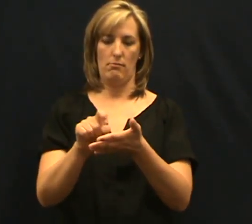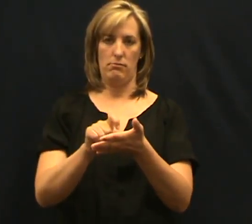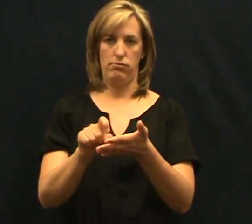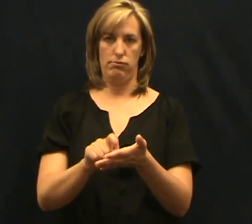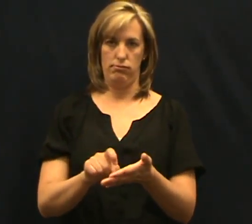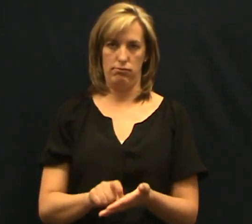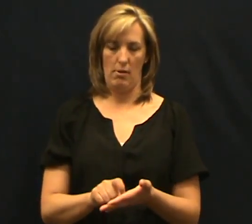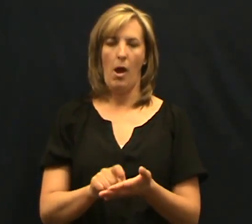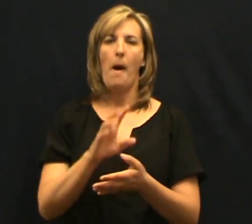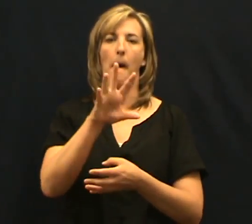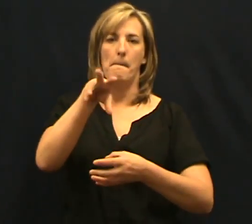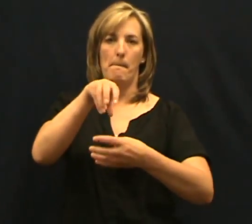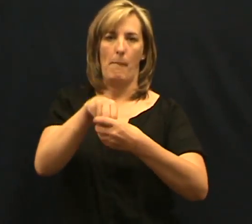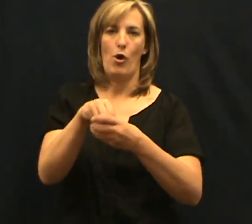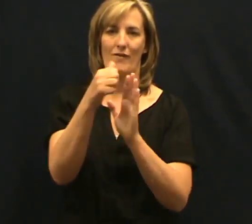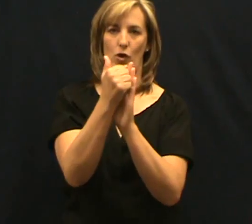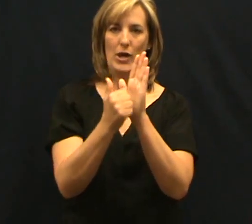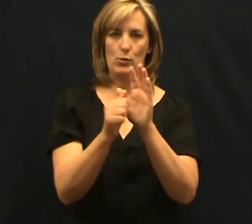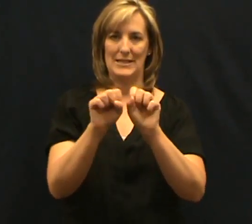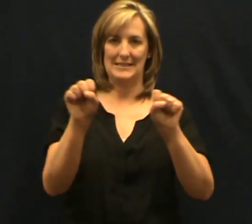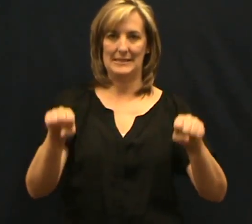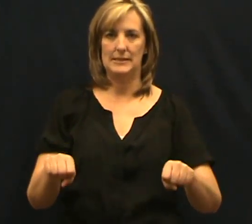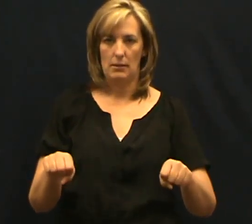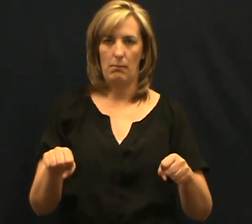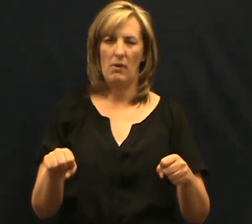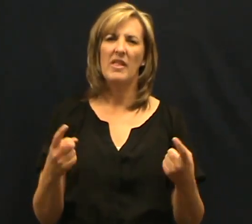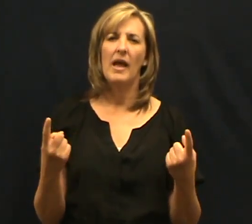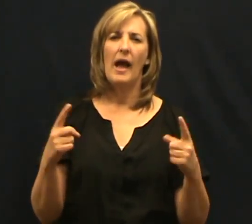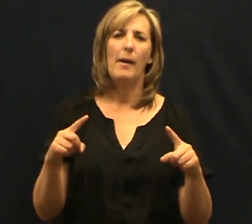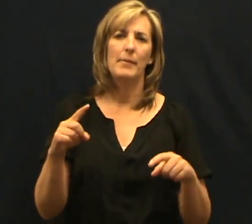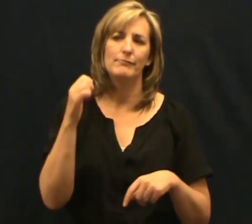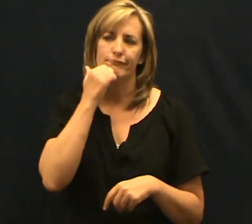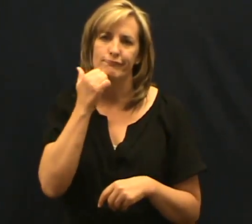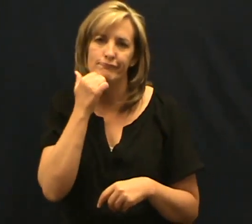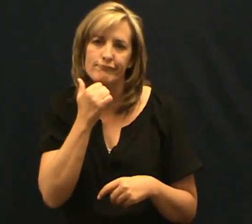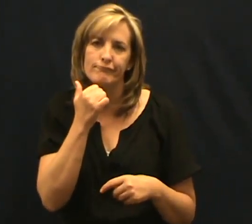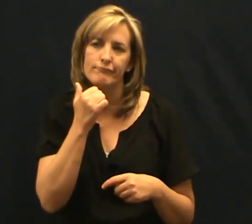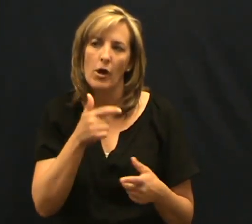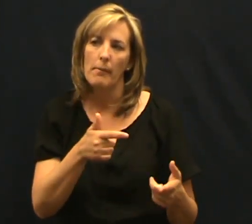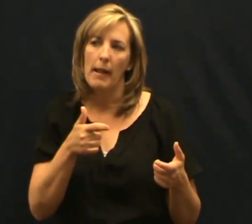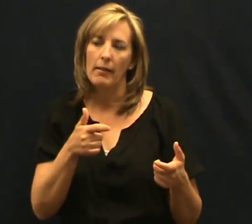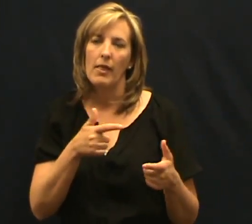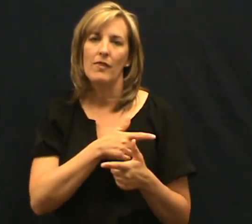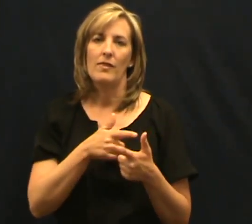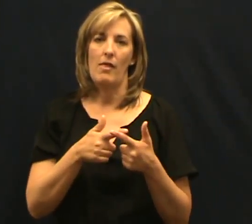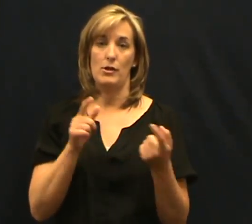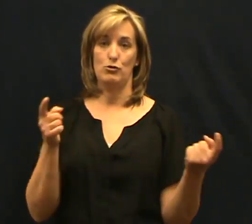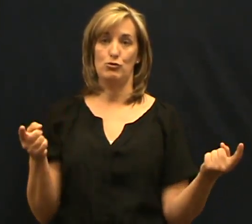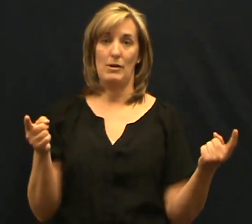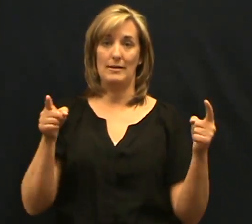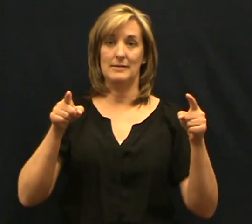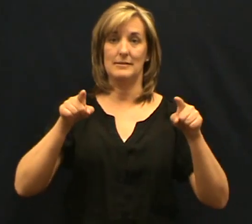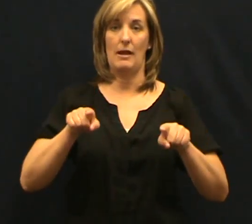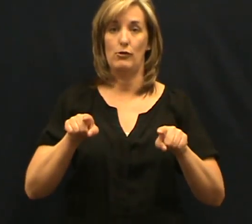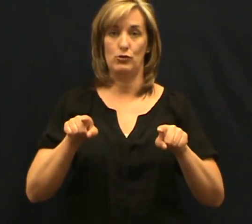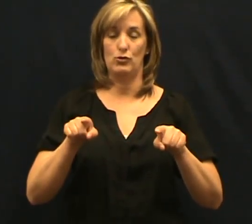happen oftentimes automatically. And then those transactions are summarized in the ledgers and then in